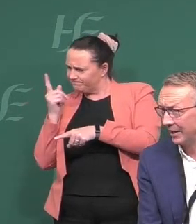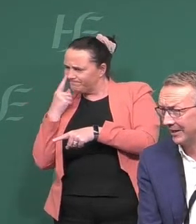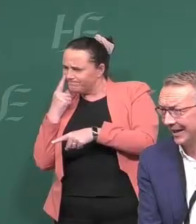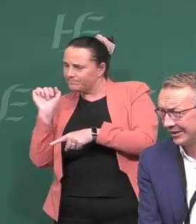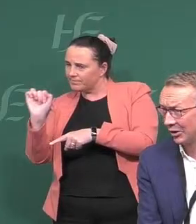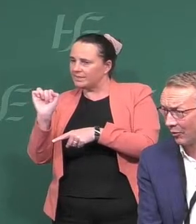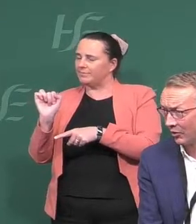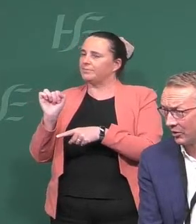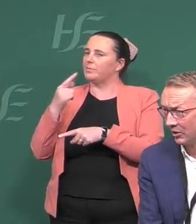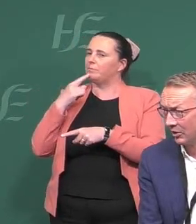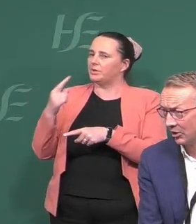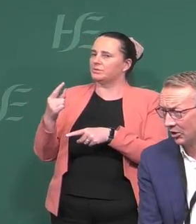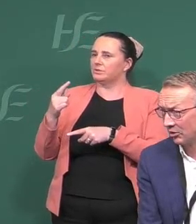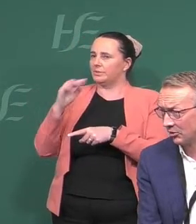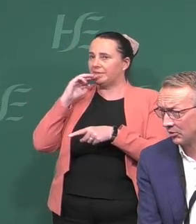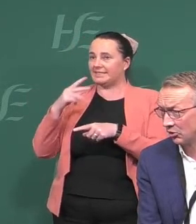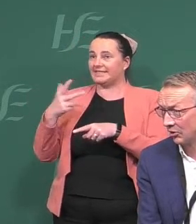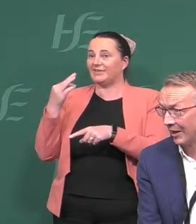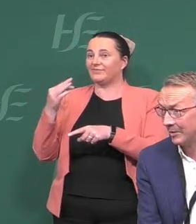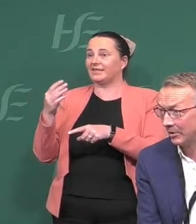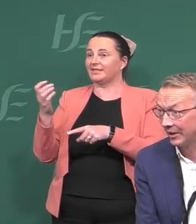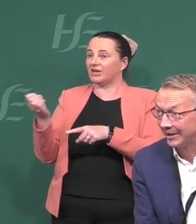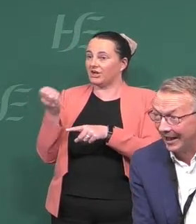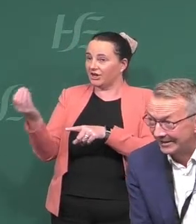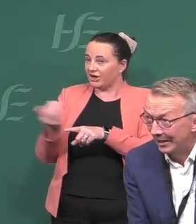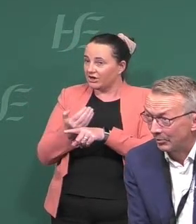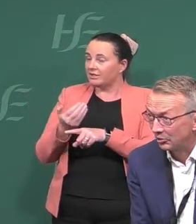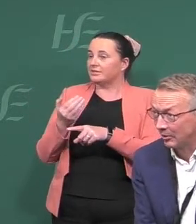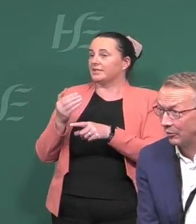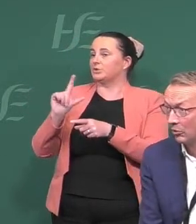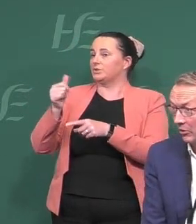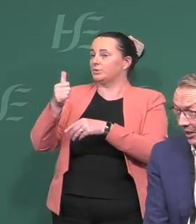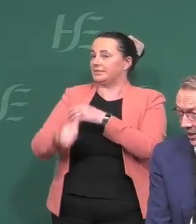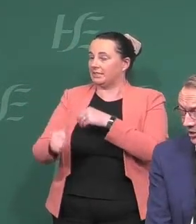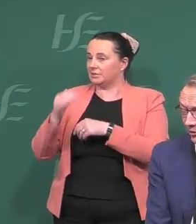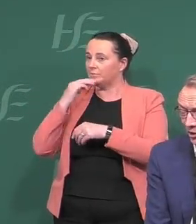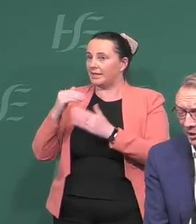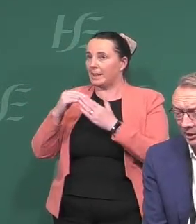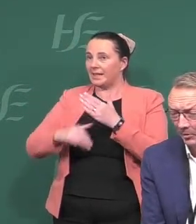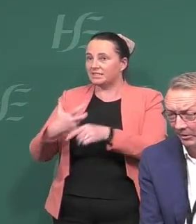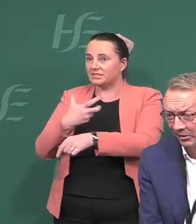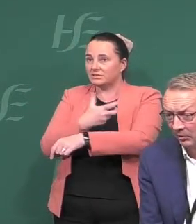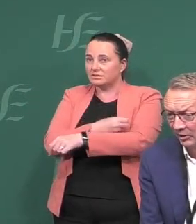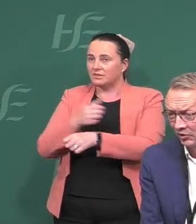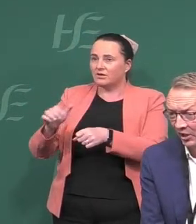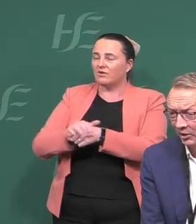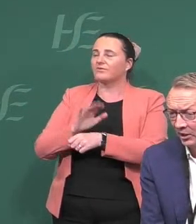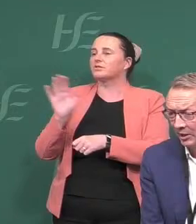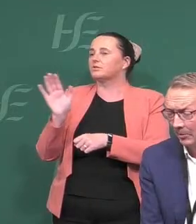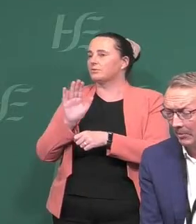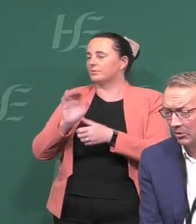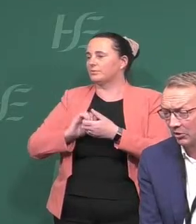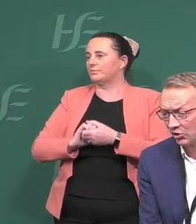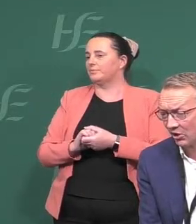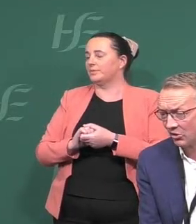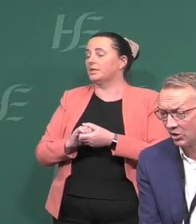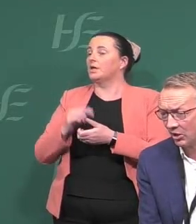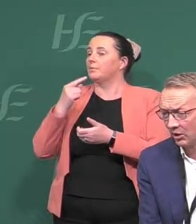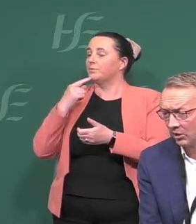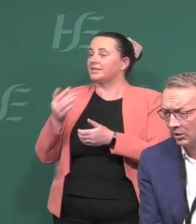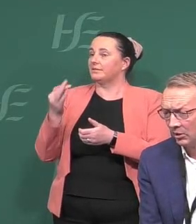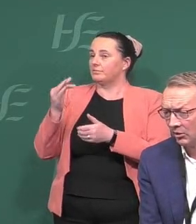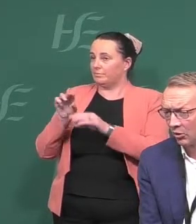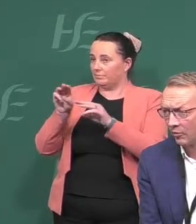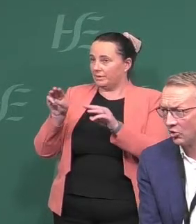they won't be any less covered as a consequence. Just if anybody, it has happened, someone, I've no doubt it has, if it's appearing the way you said, people are